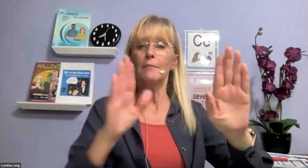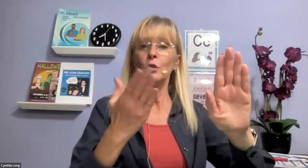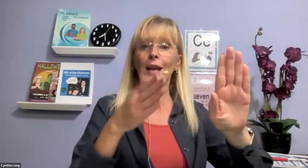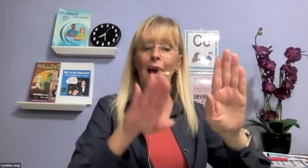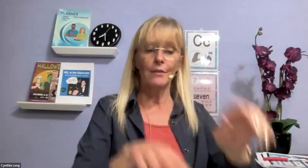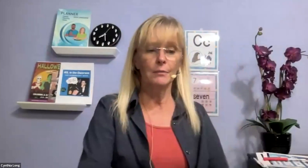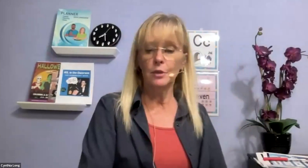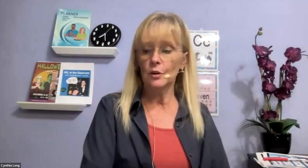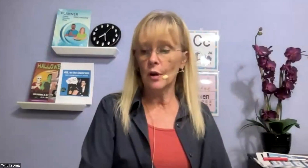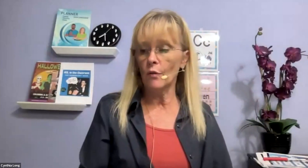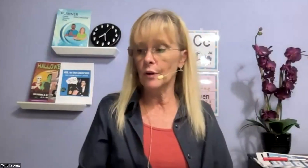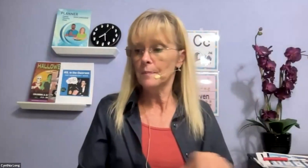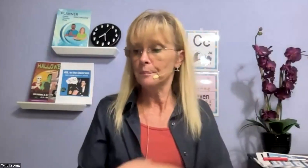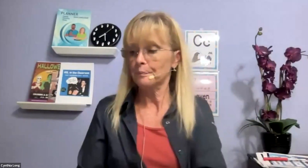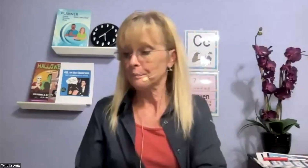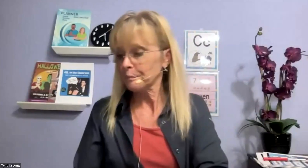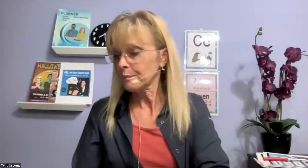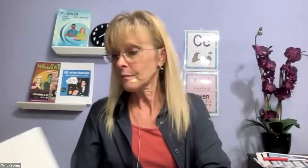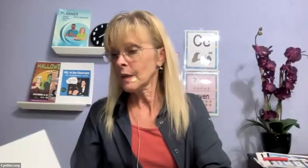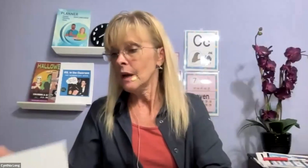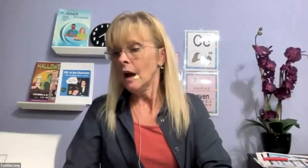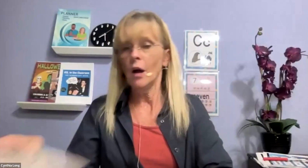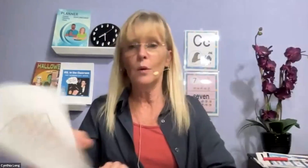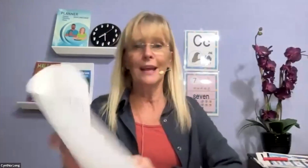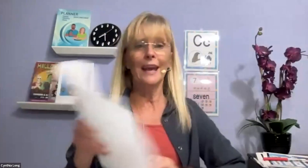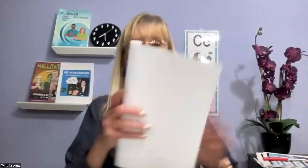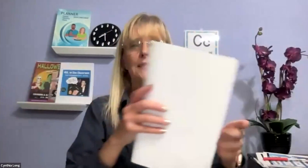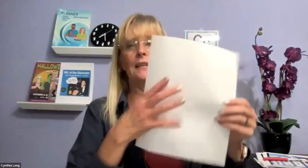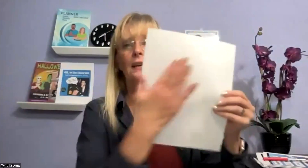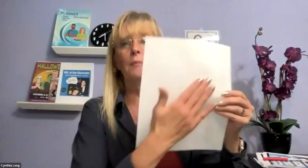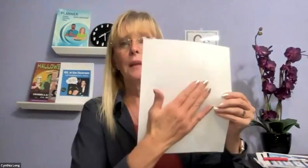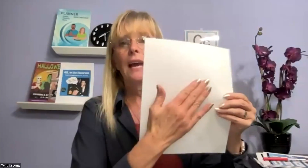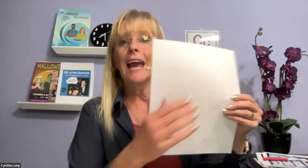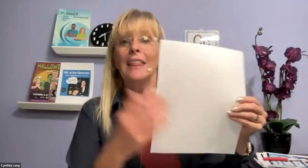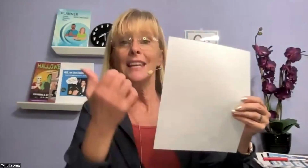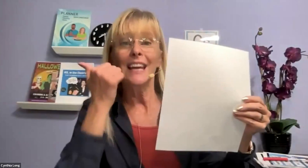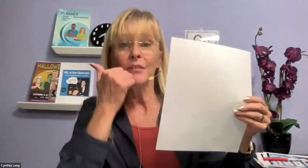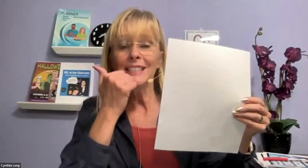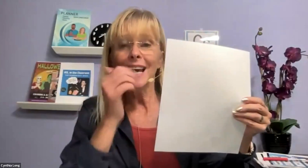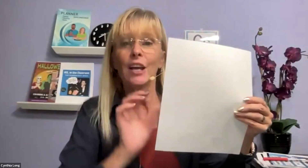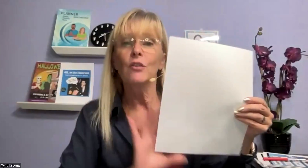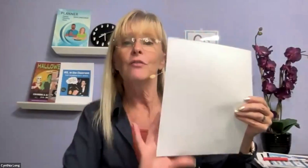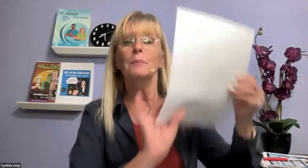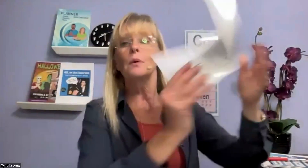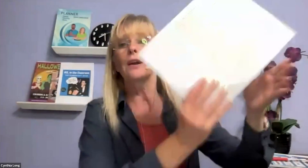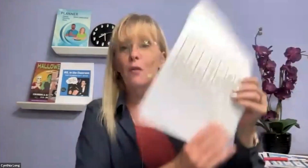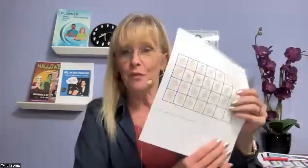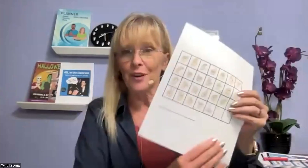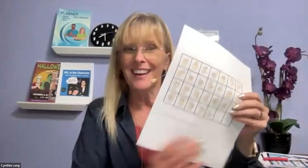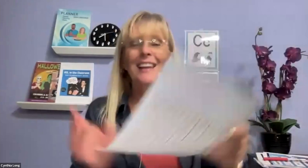you can have them turn over where they can't see them. And then every day you flip one over and